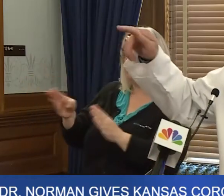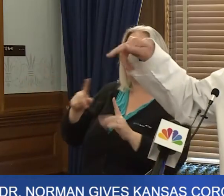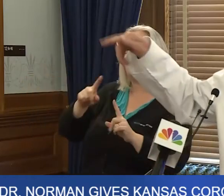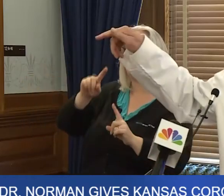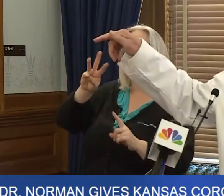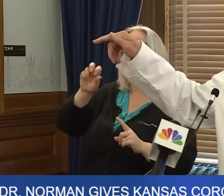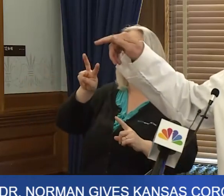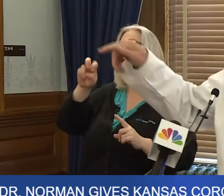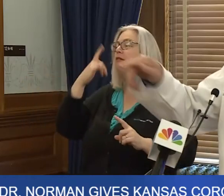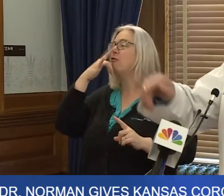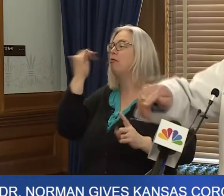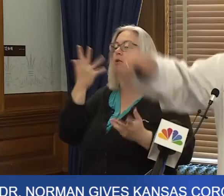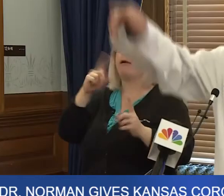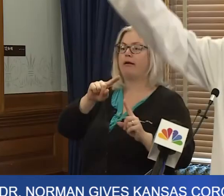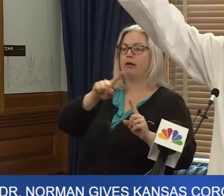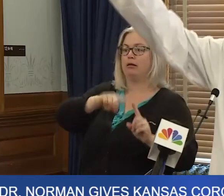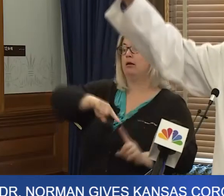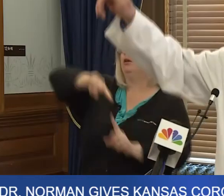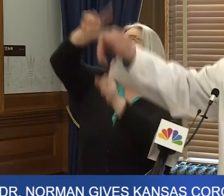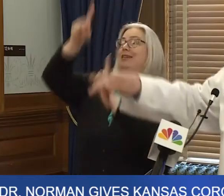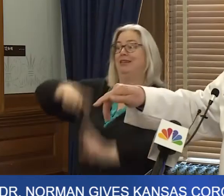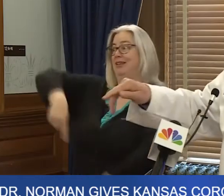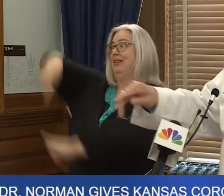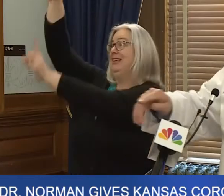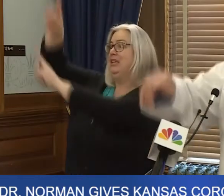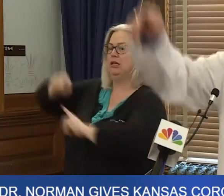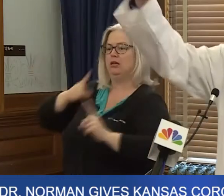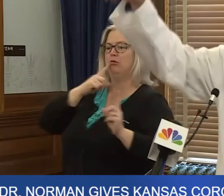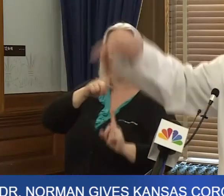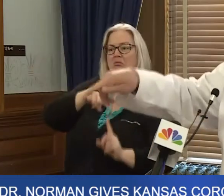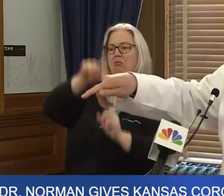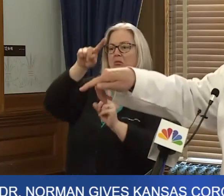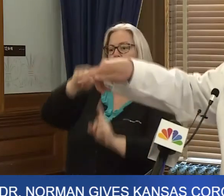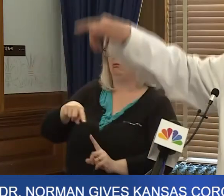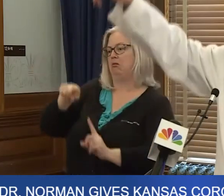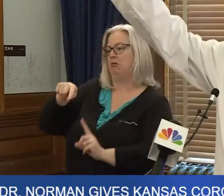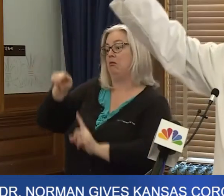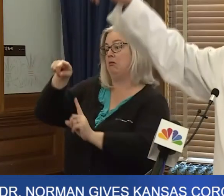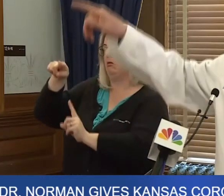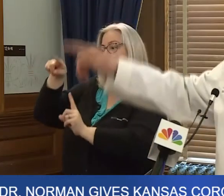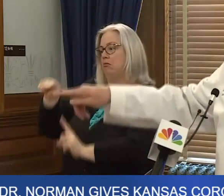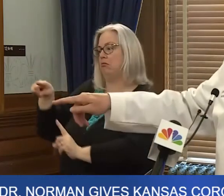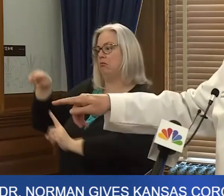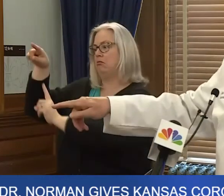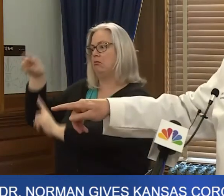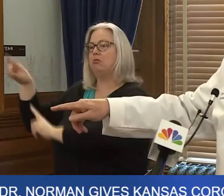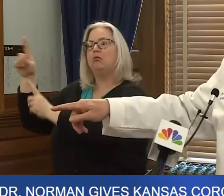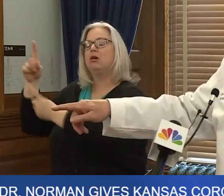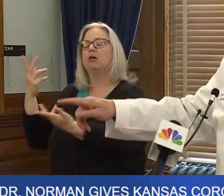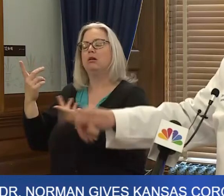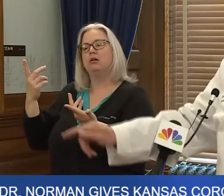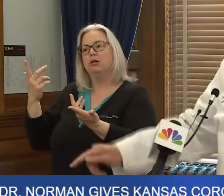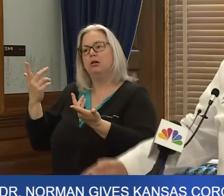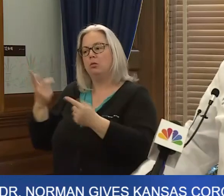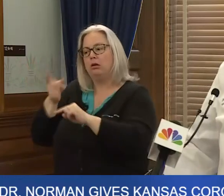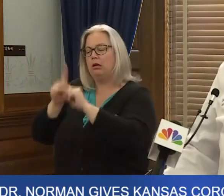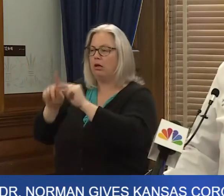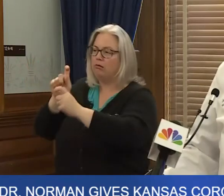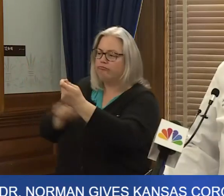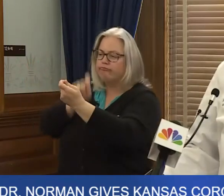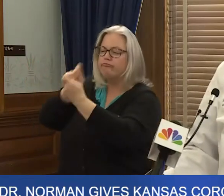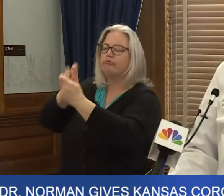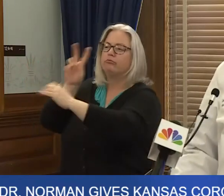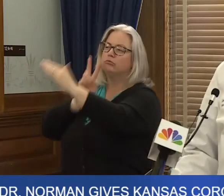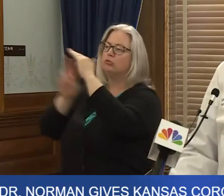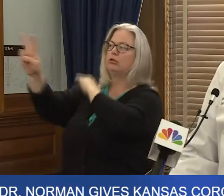come in ripples, it could come in a big peak, it could come in multiple peaks. We do not have the ability to predict at this